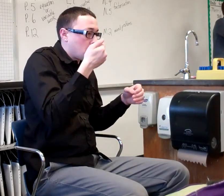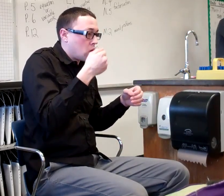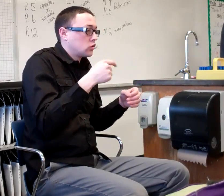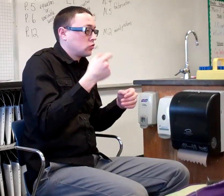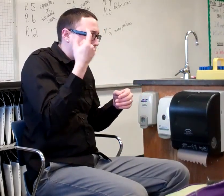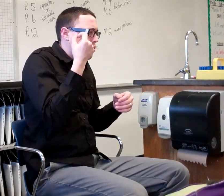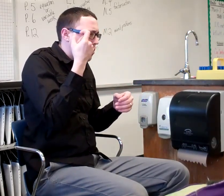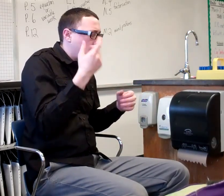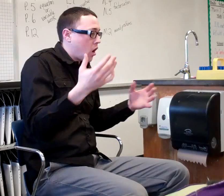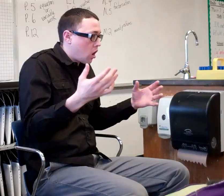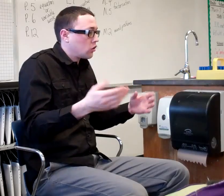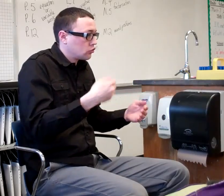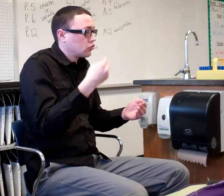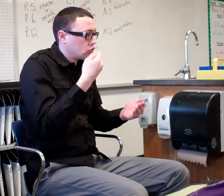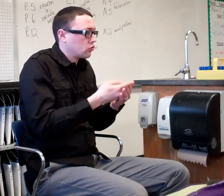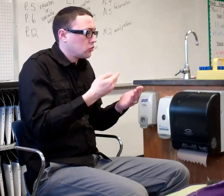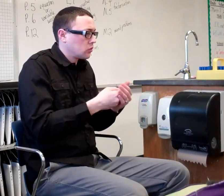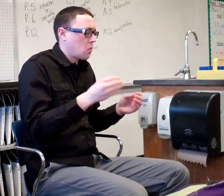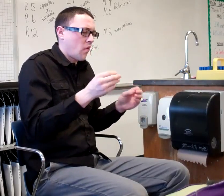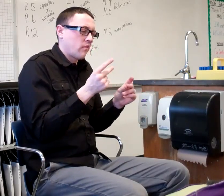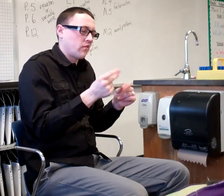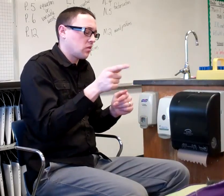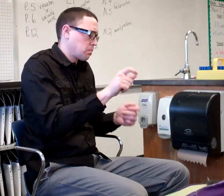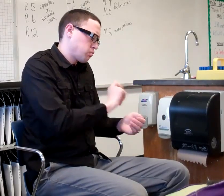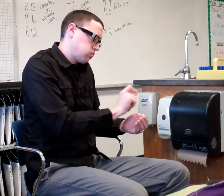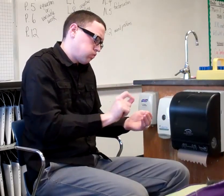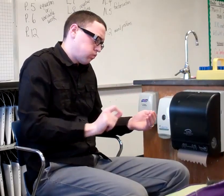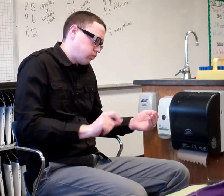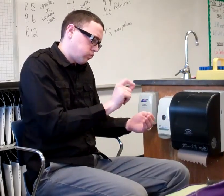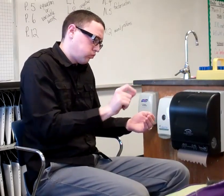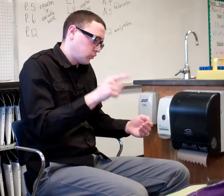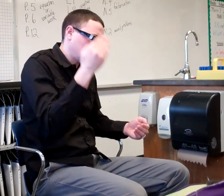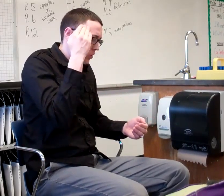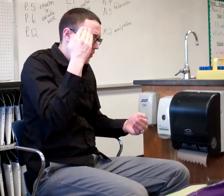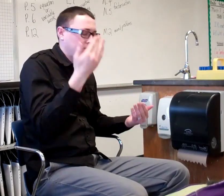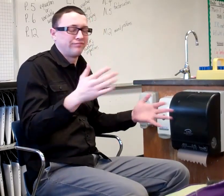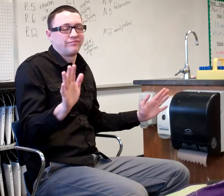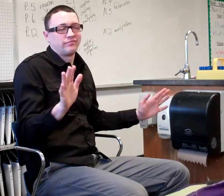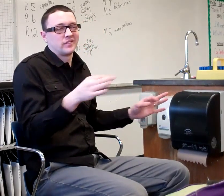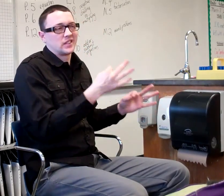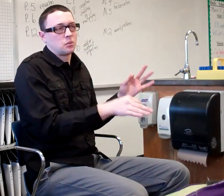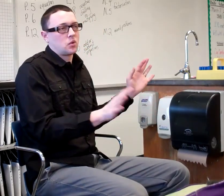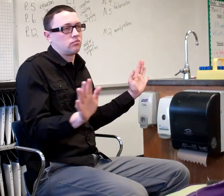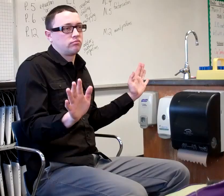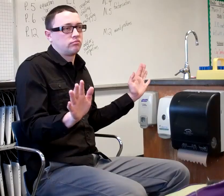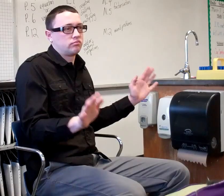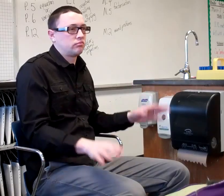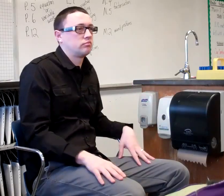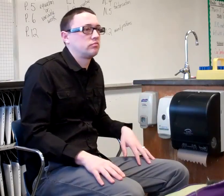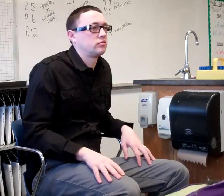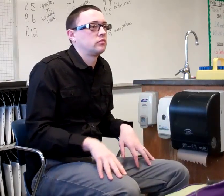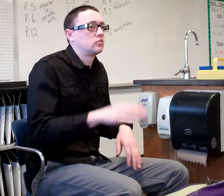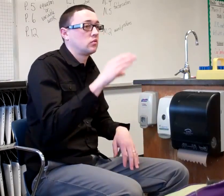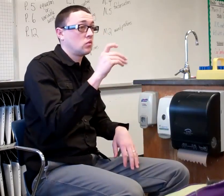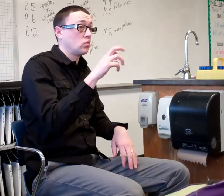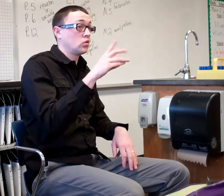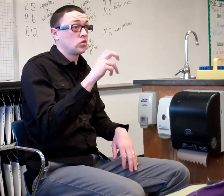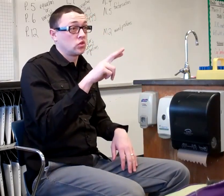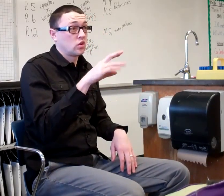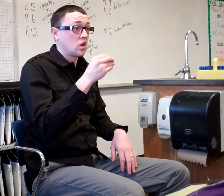what we were talking about in this lesson. Negative numbers, orders of operations, and we